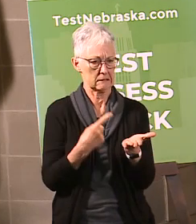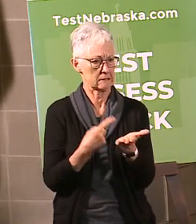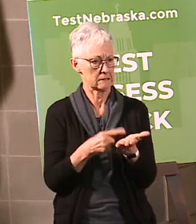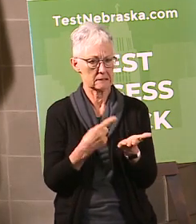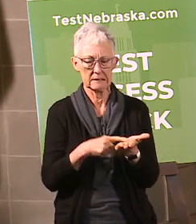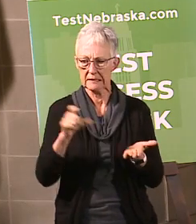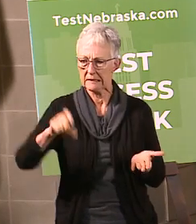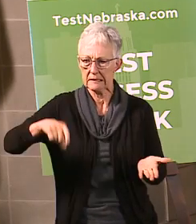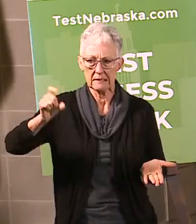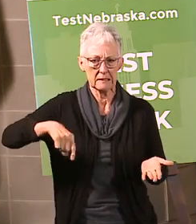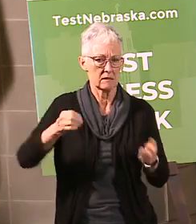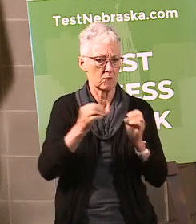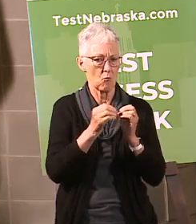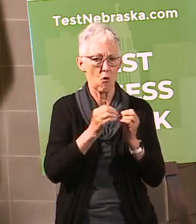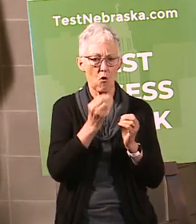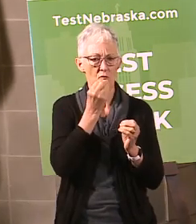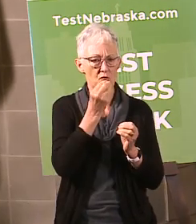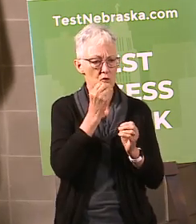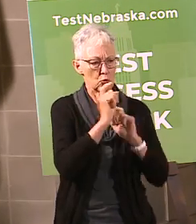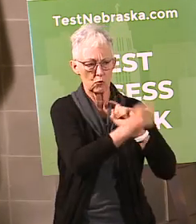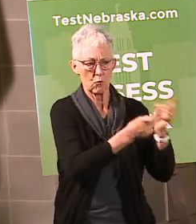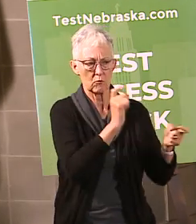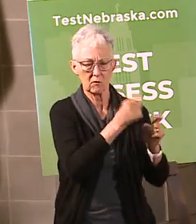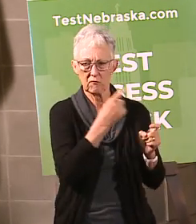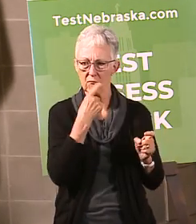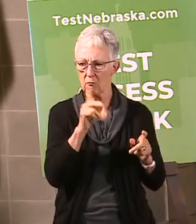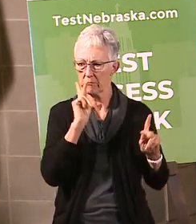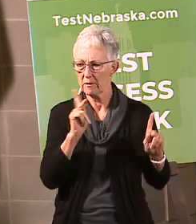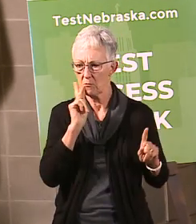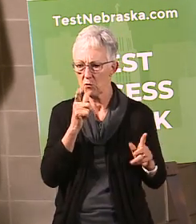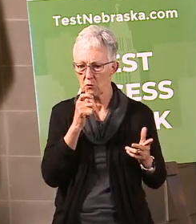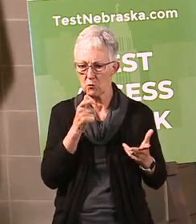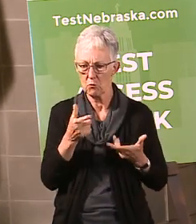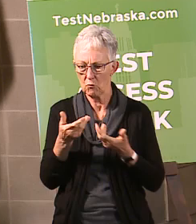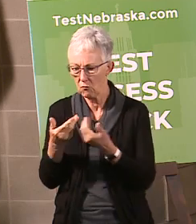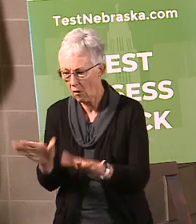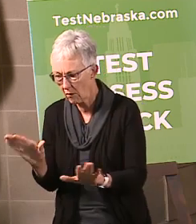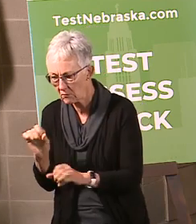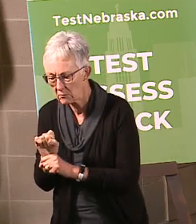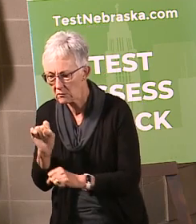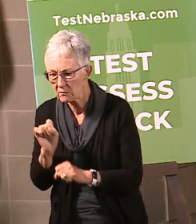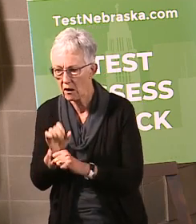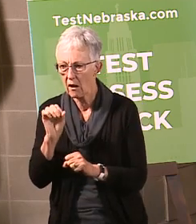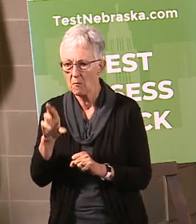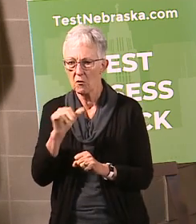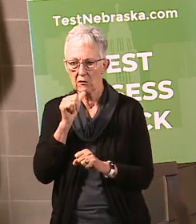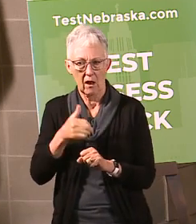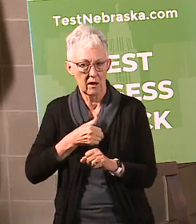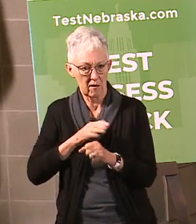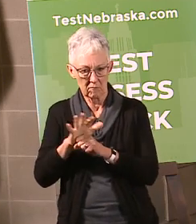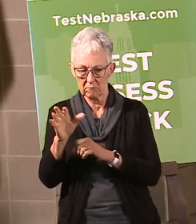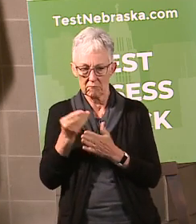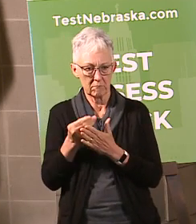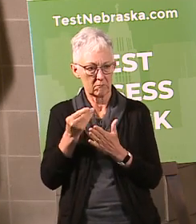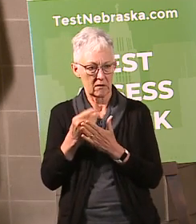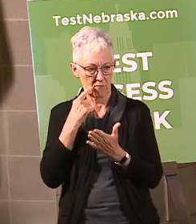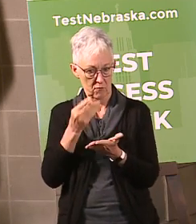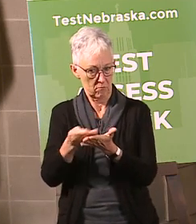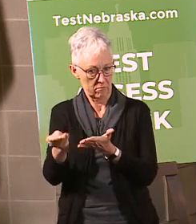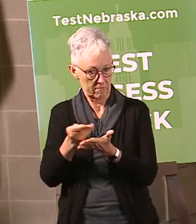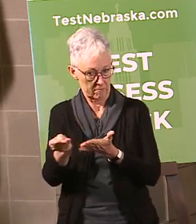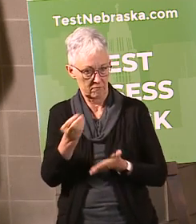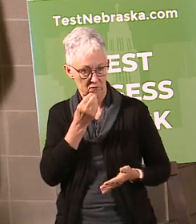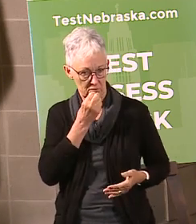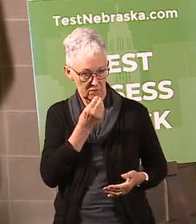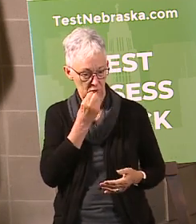have a greater need for, they've got more food insecurity and so forth. And one of the things that the First Lady